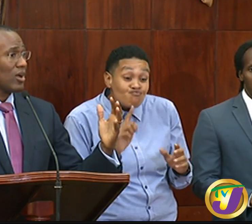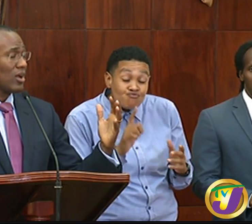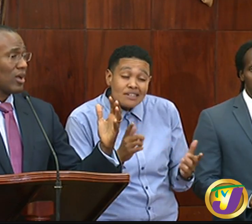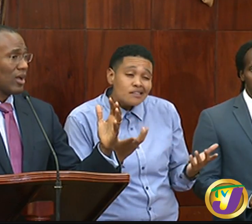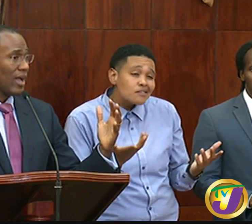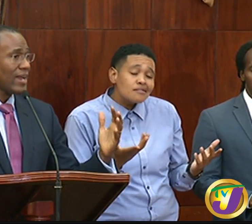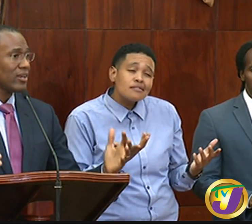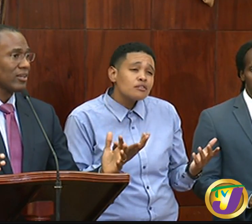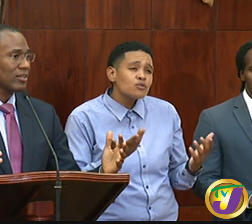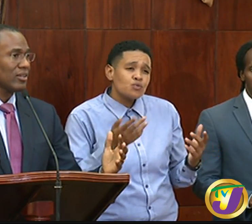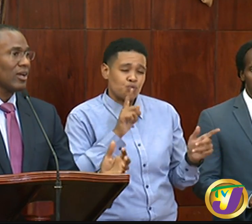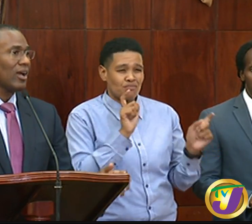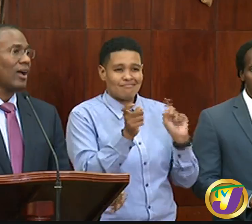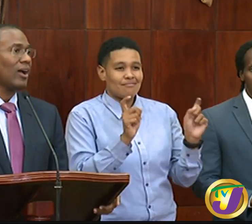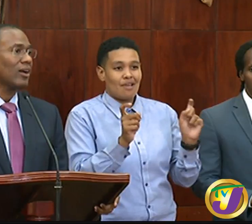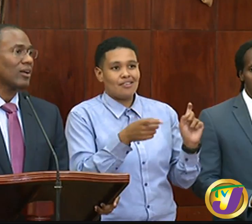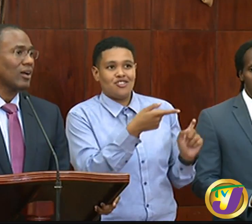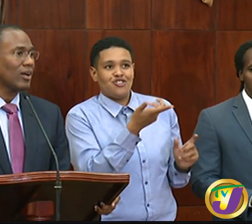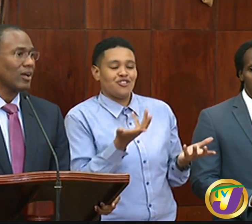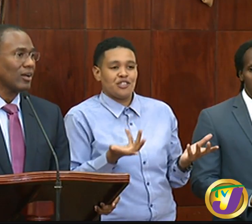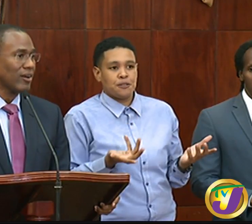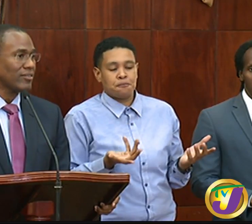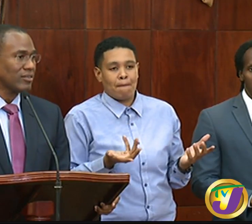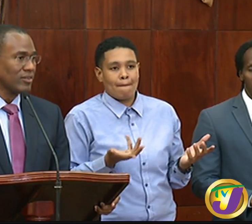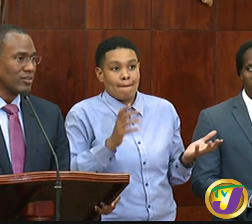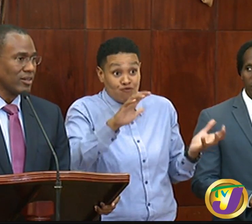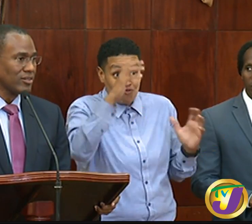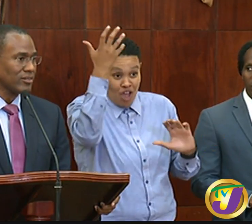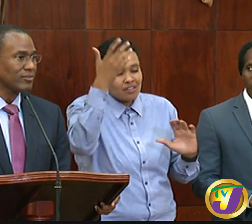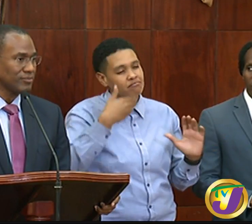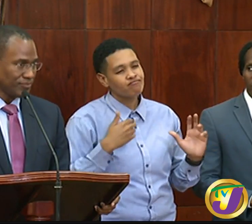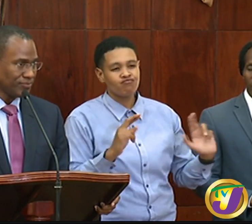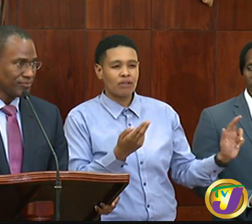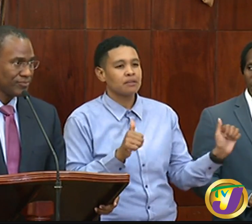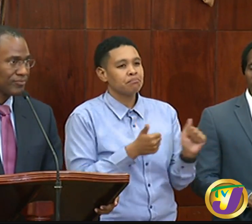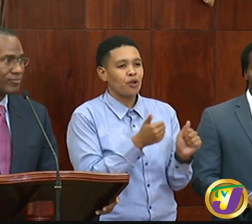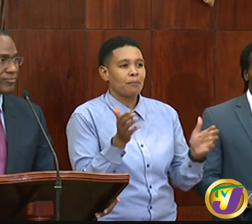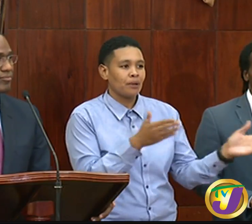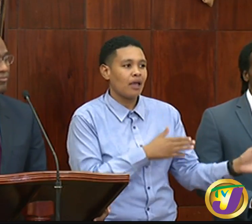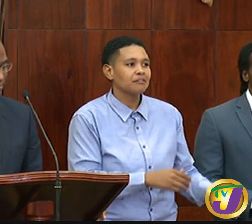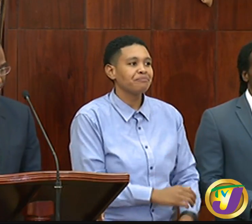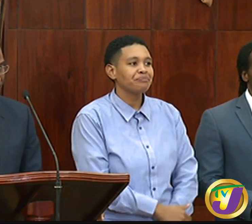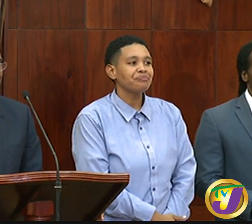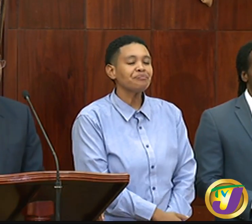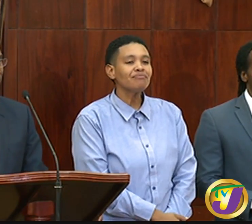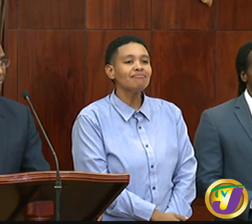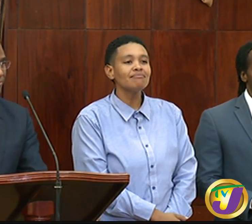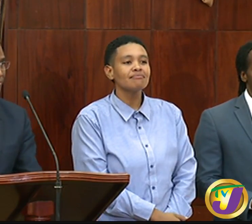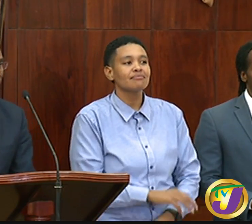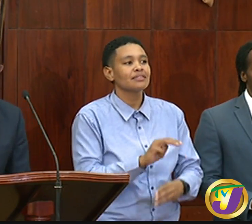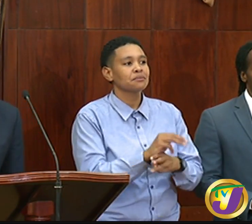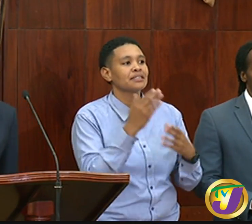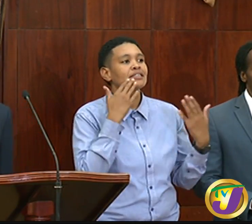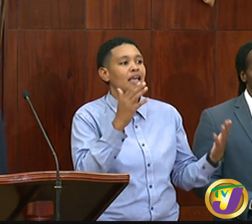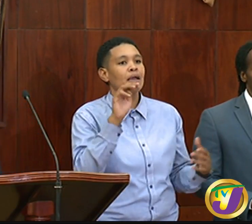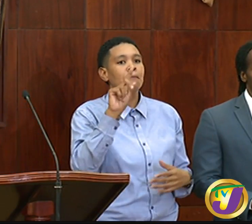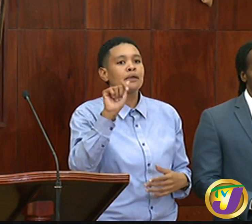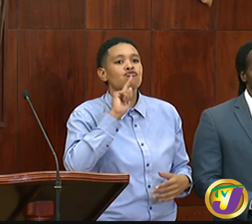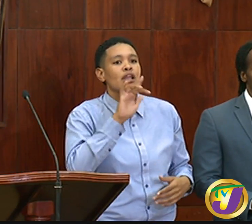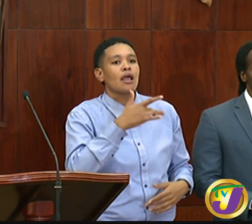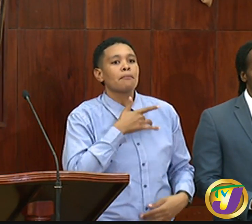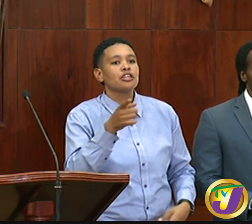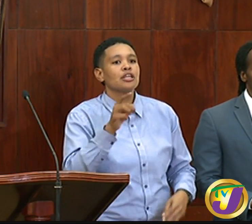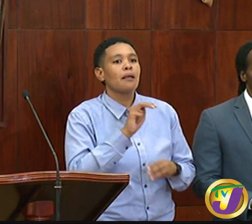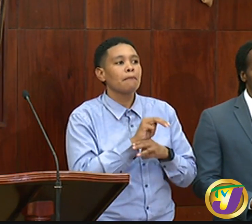to handle crises of this nature. Minister, thank you. I'm sure the members of the media would appreciate